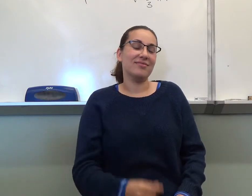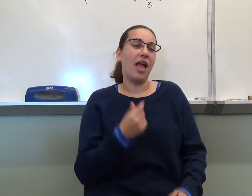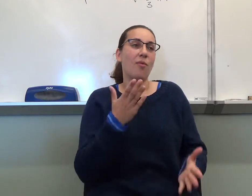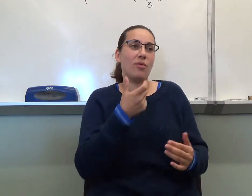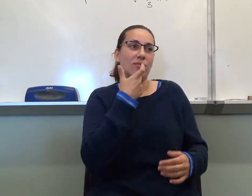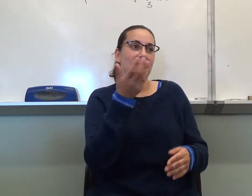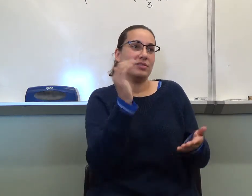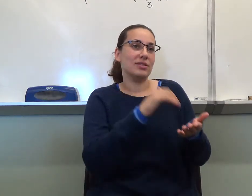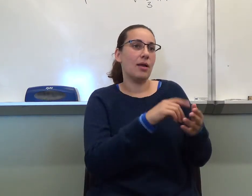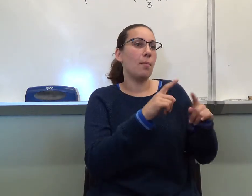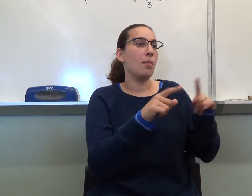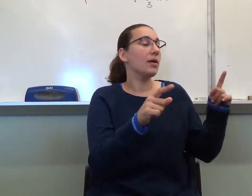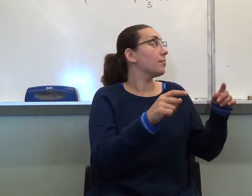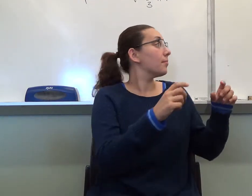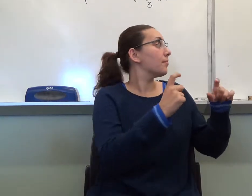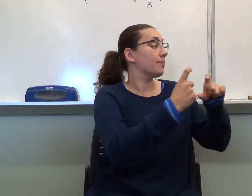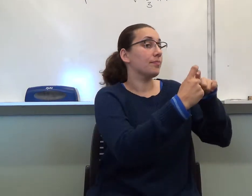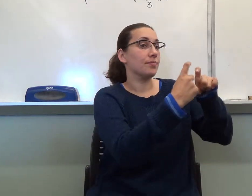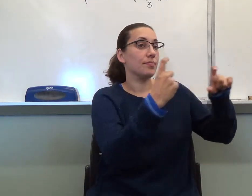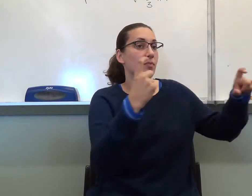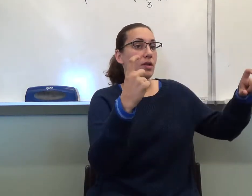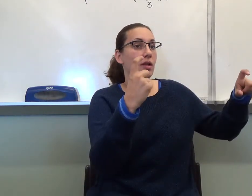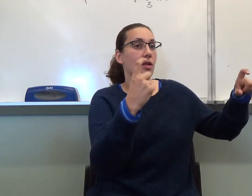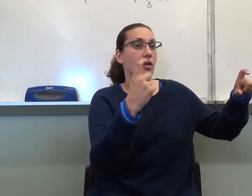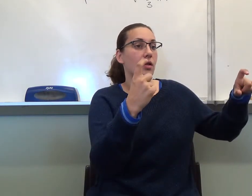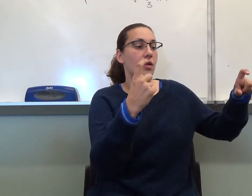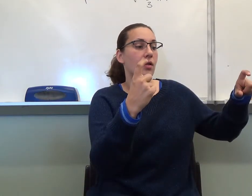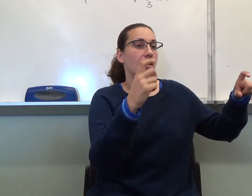And the diameter of the circular part over here